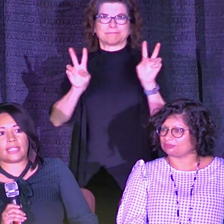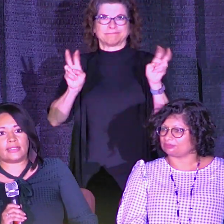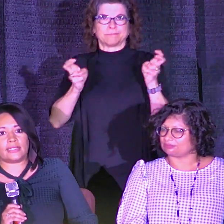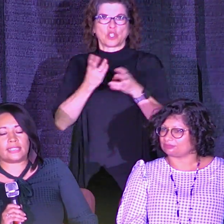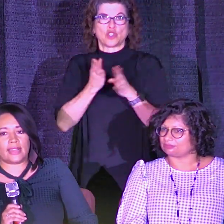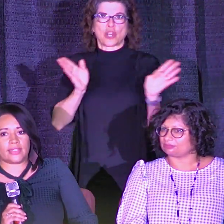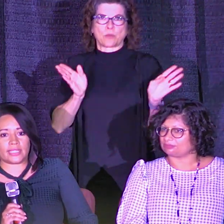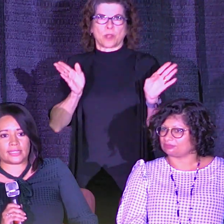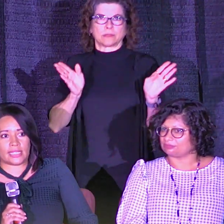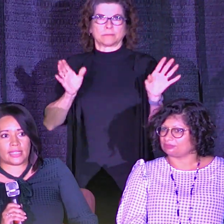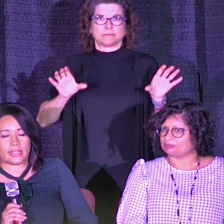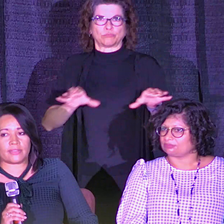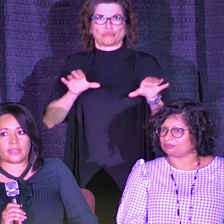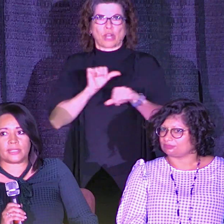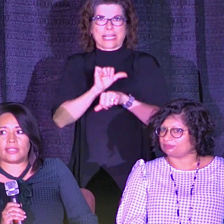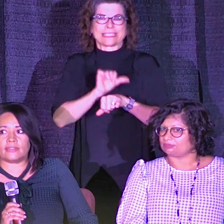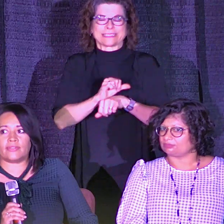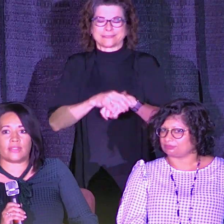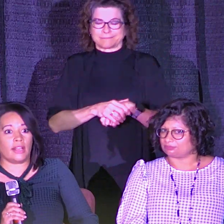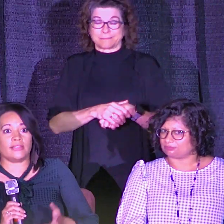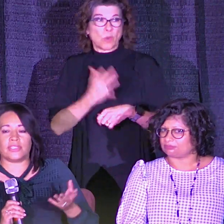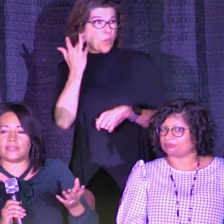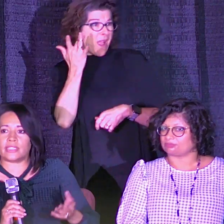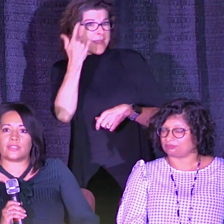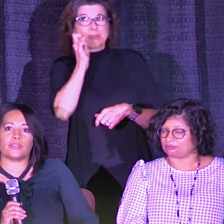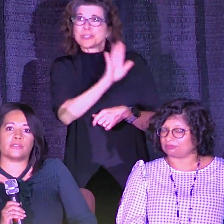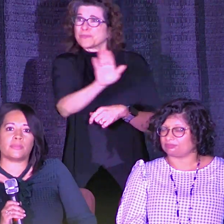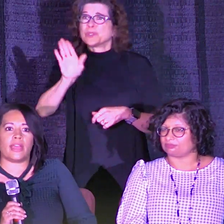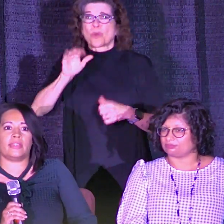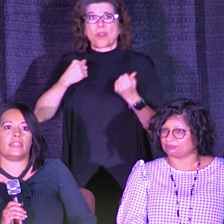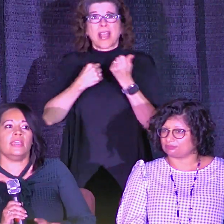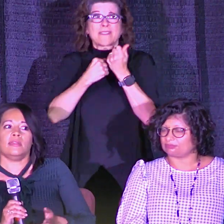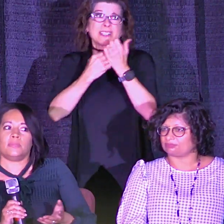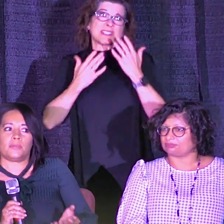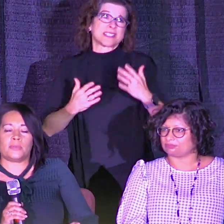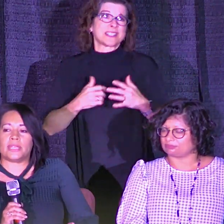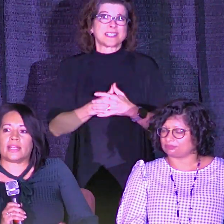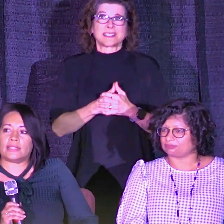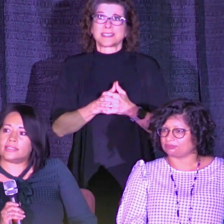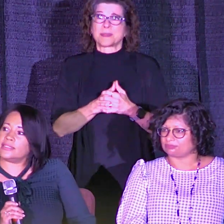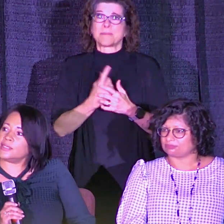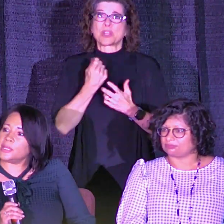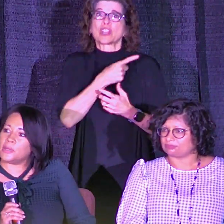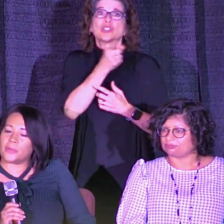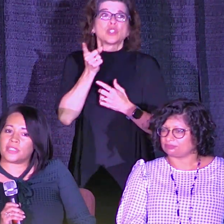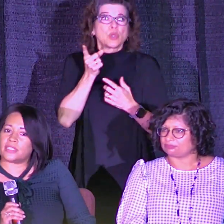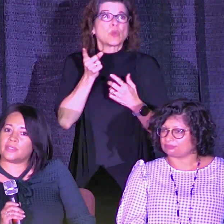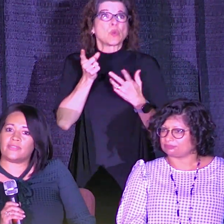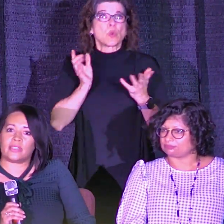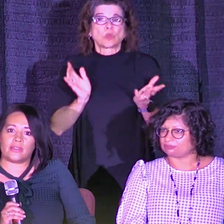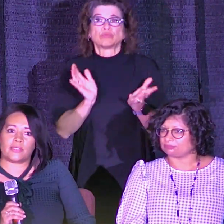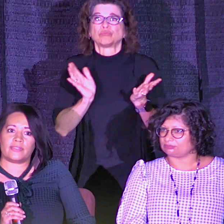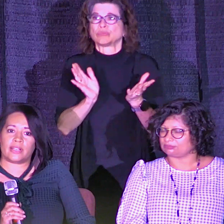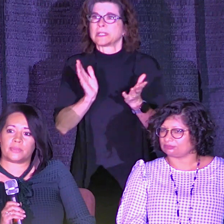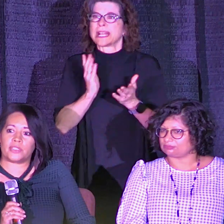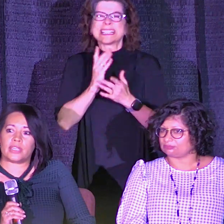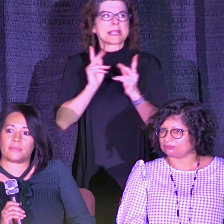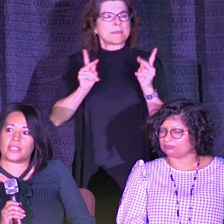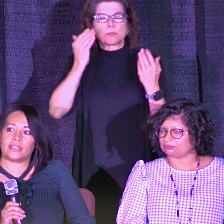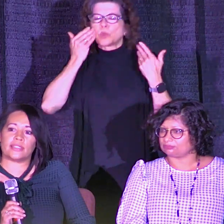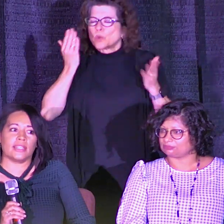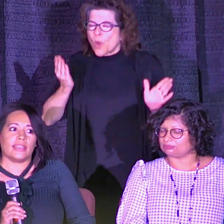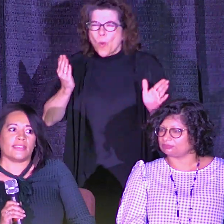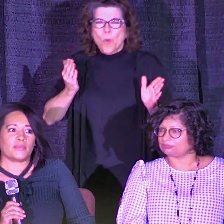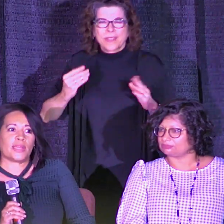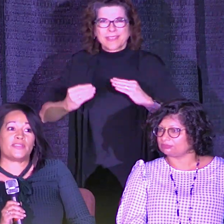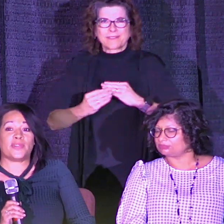of the tireless advocacy of so many of all of you in this room and people beyond, and so many people that don't even know they've helped shape